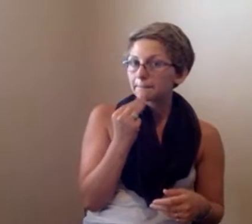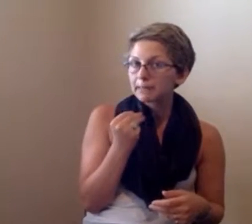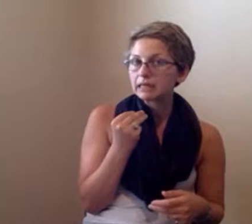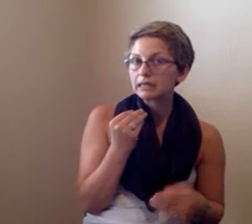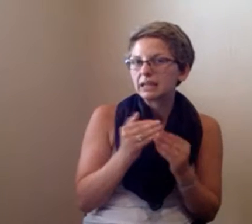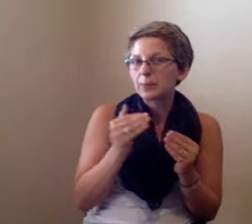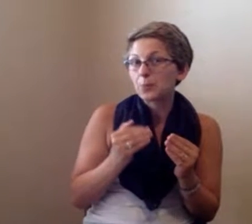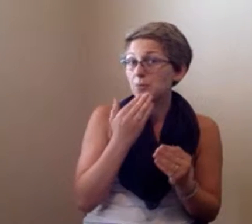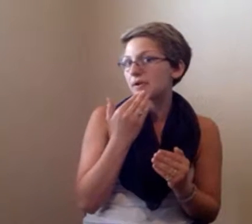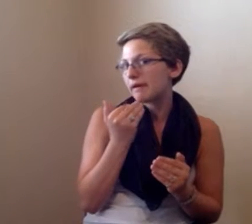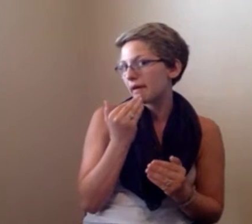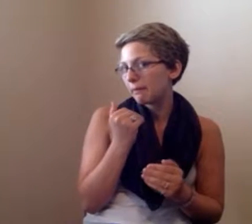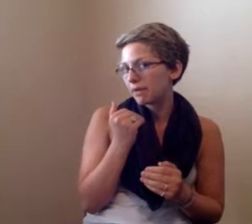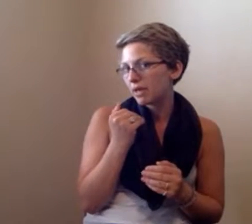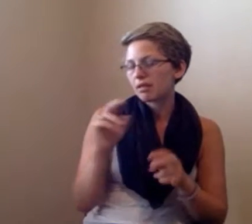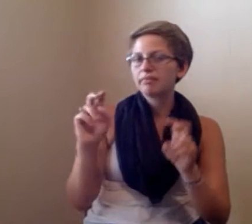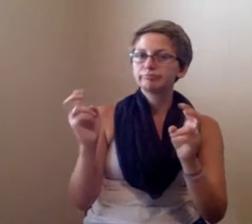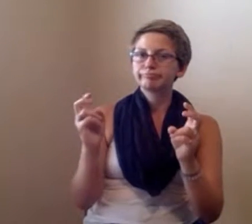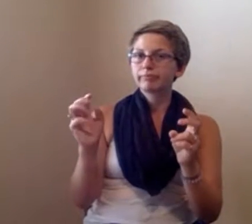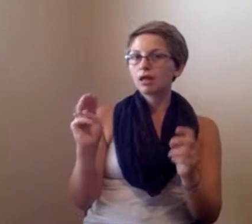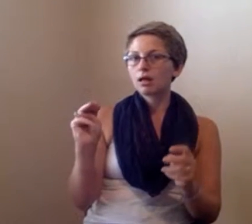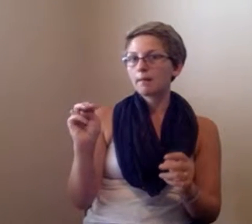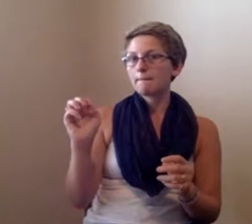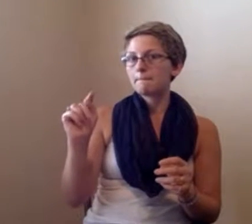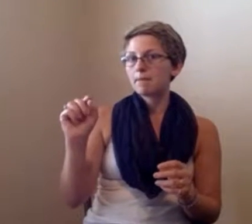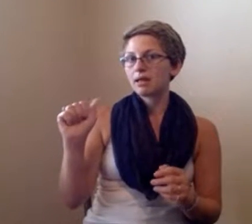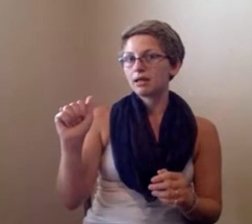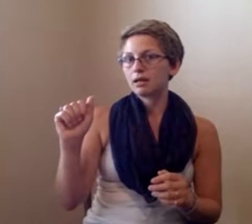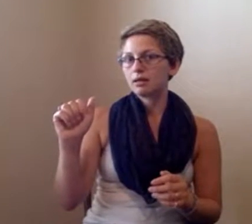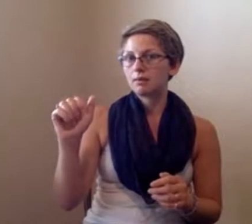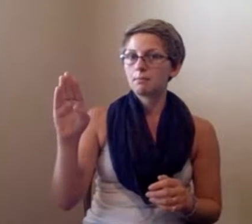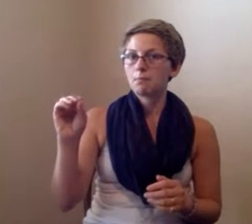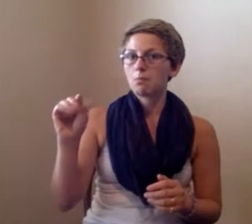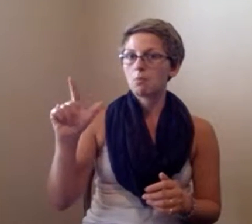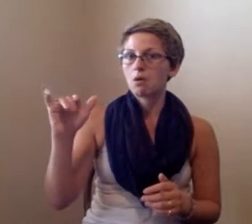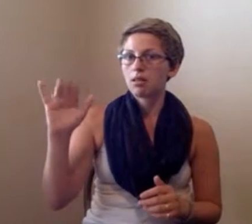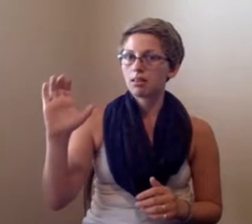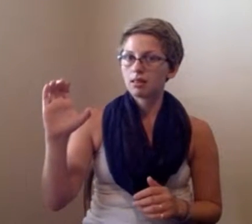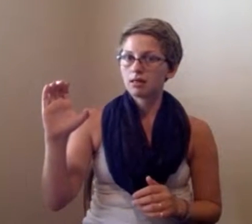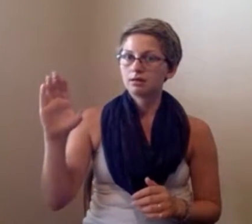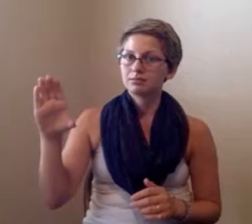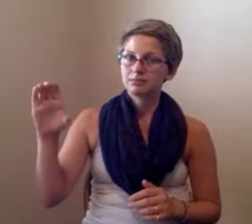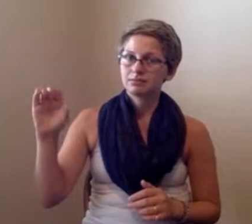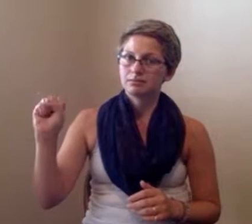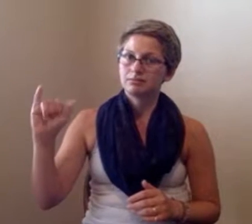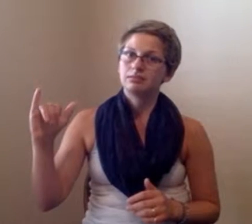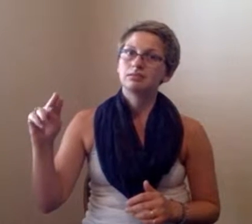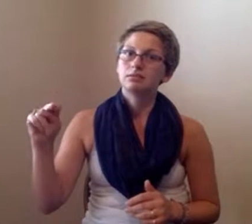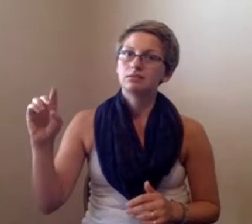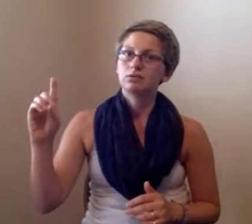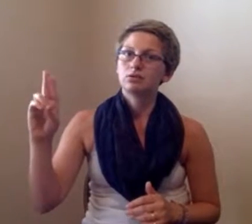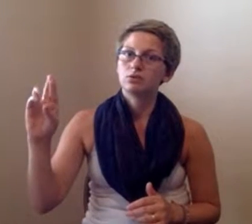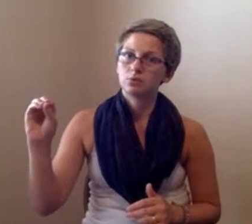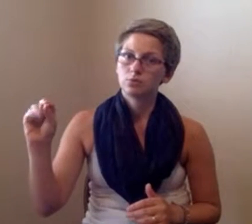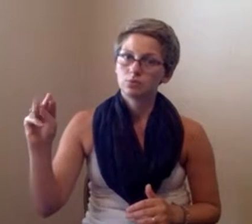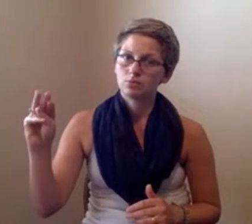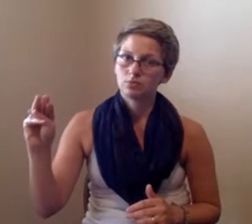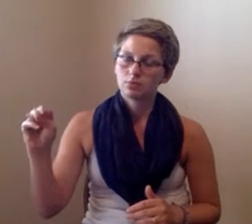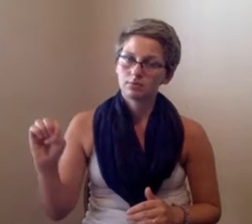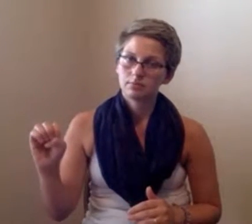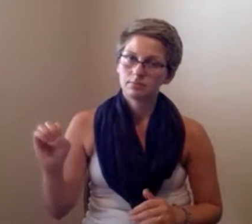and metabolic syndrome. Metabolic syndrome is a new phrase that they've come up with to describe